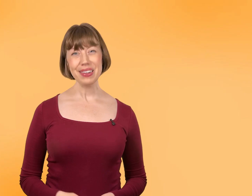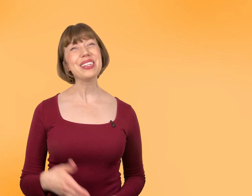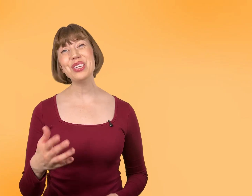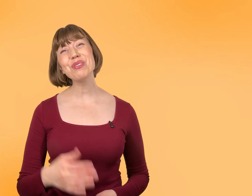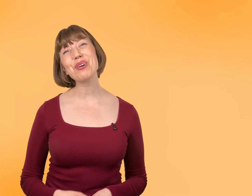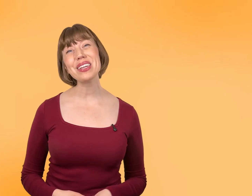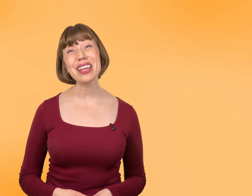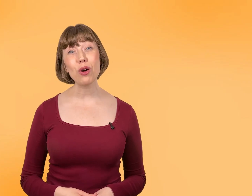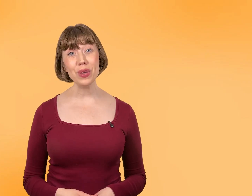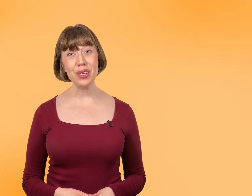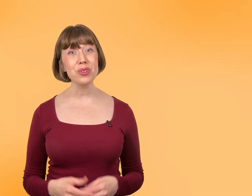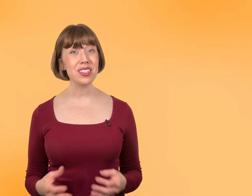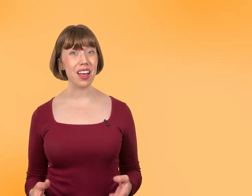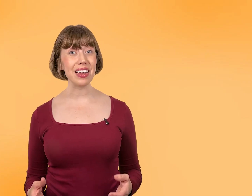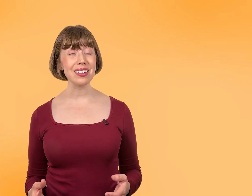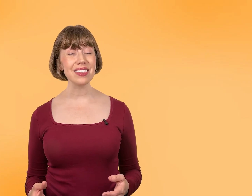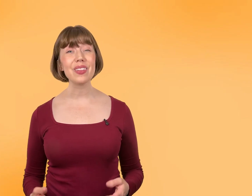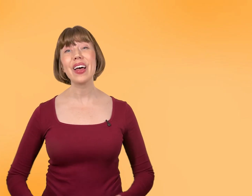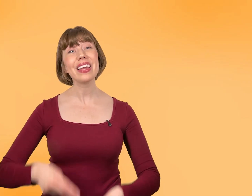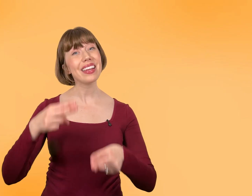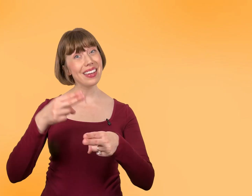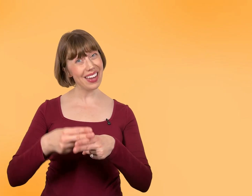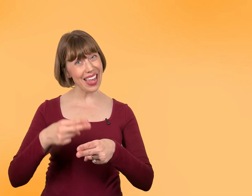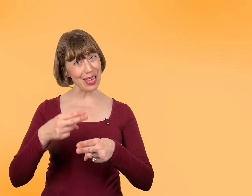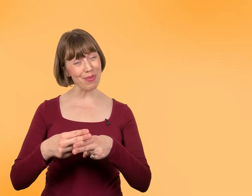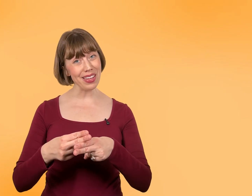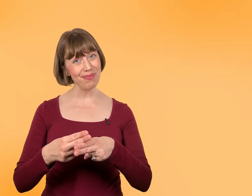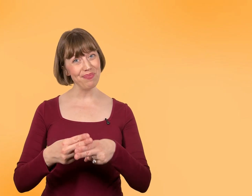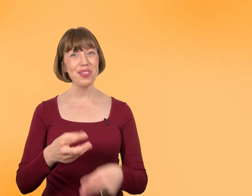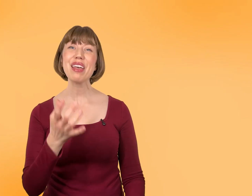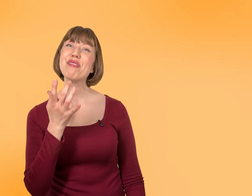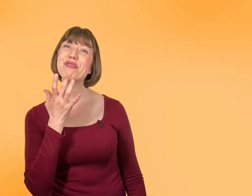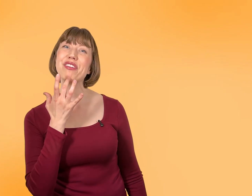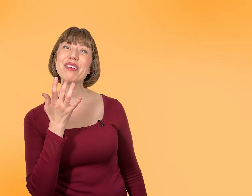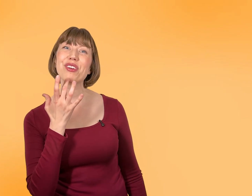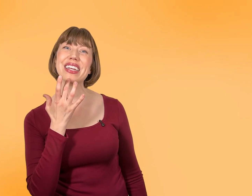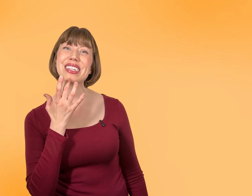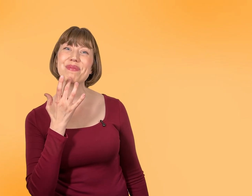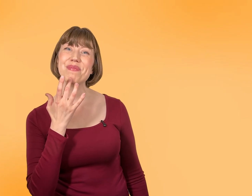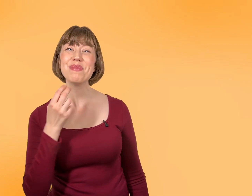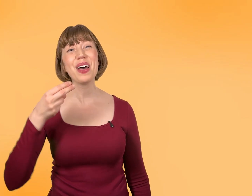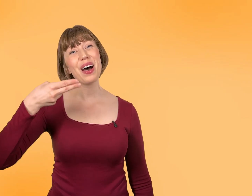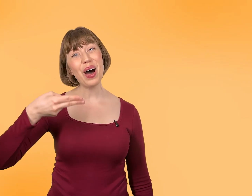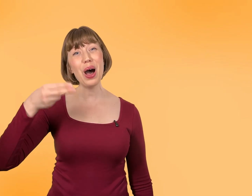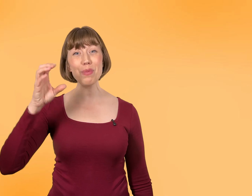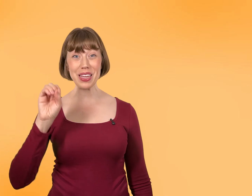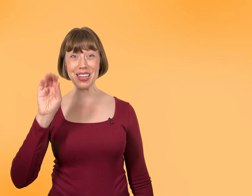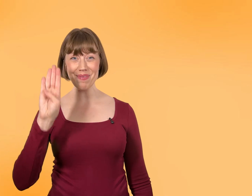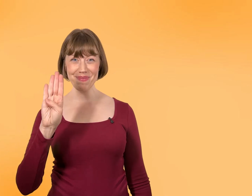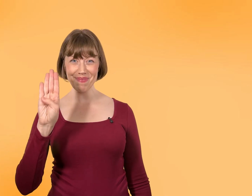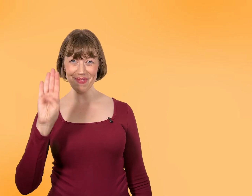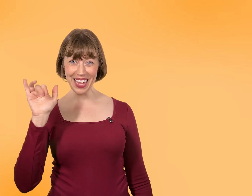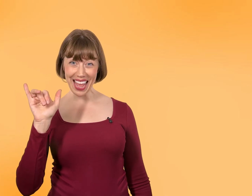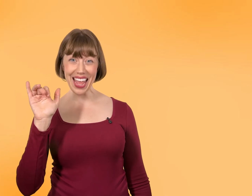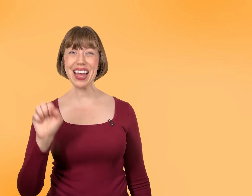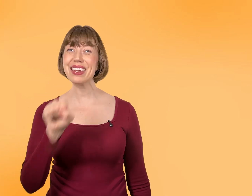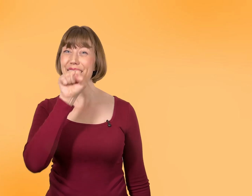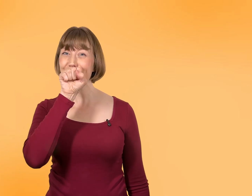Did you notice how we used signs like name, favorite, hobby, and